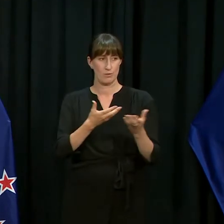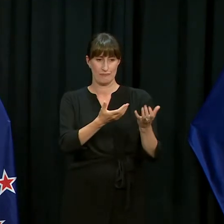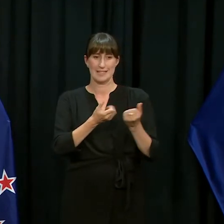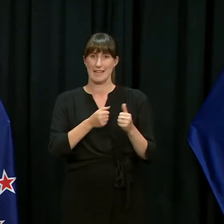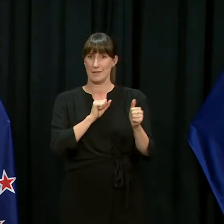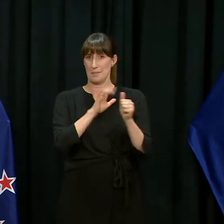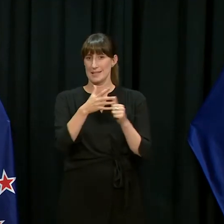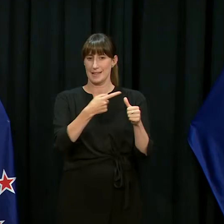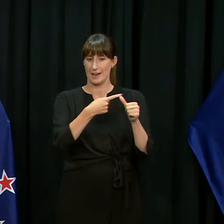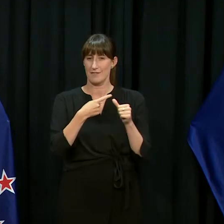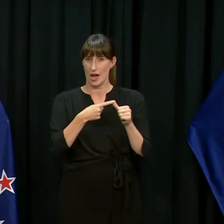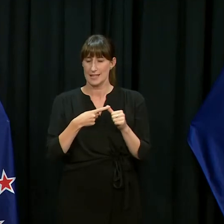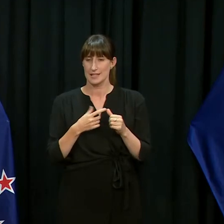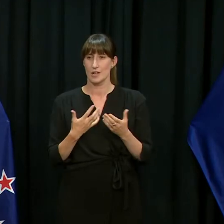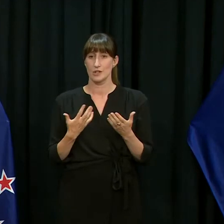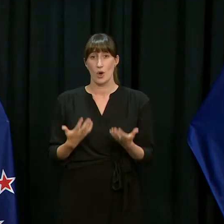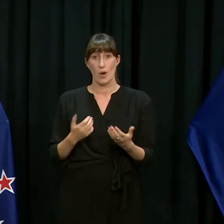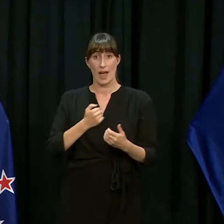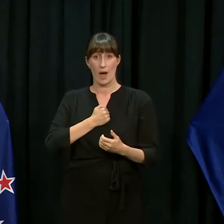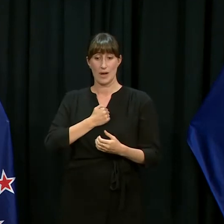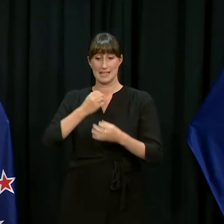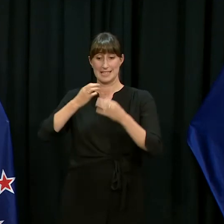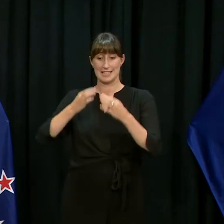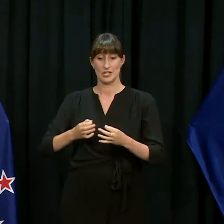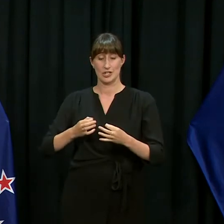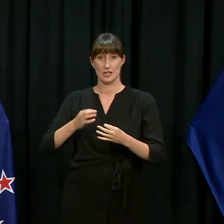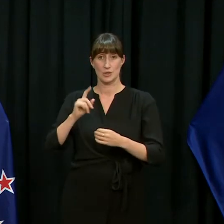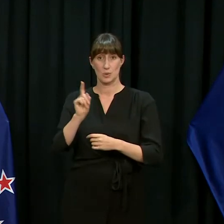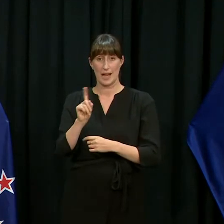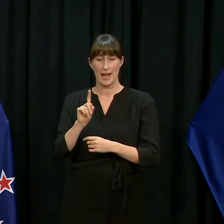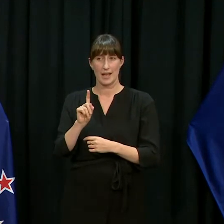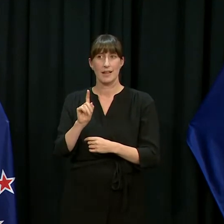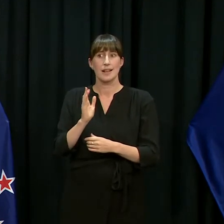So the decision we've made today still has a level of